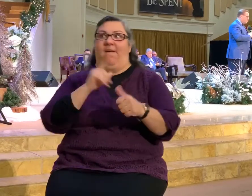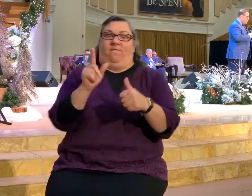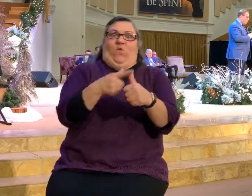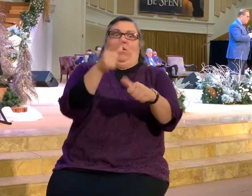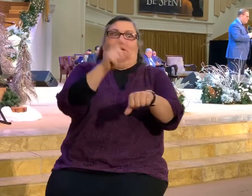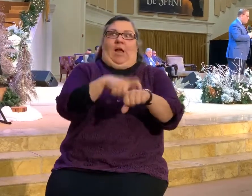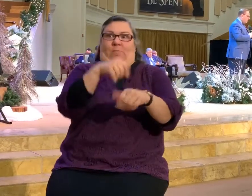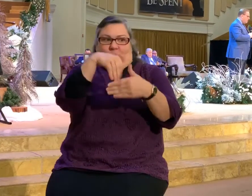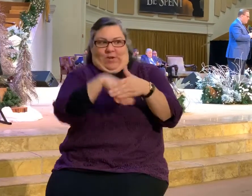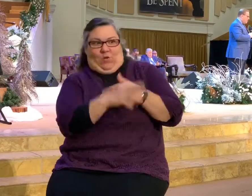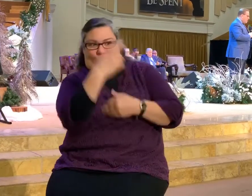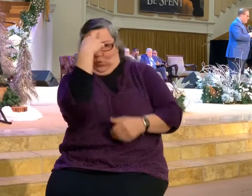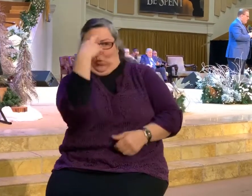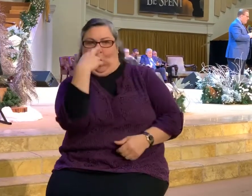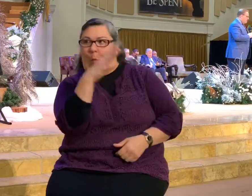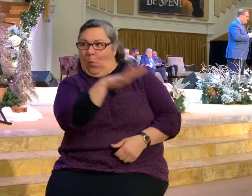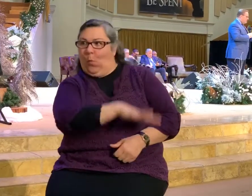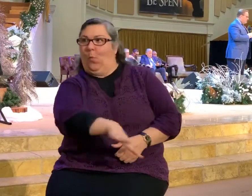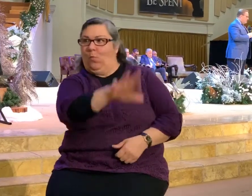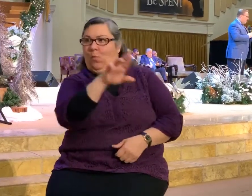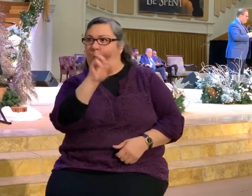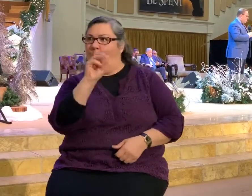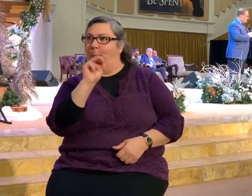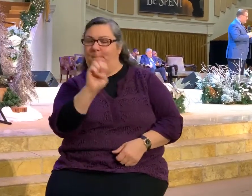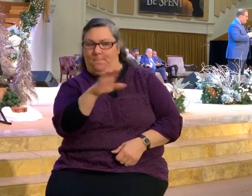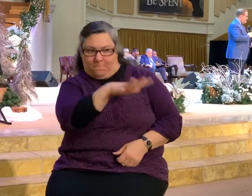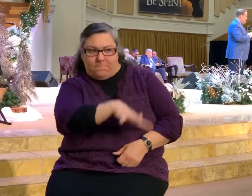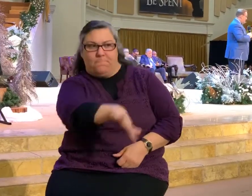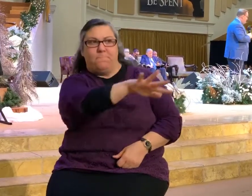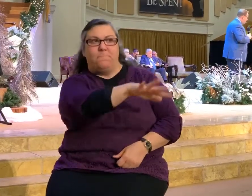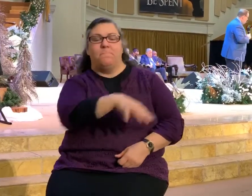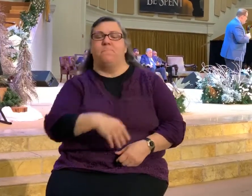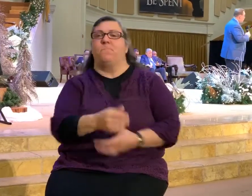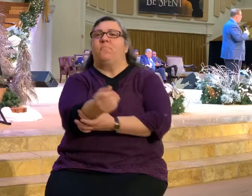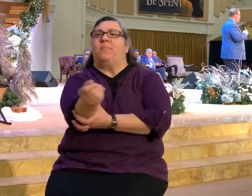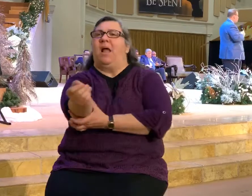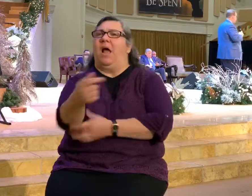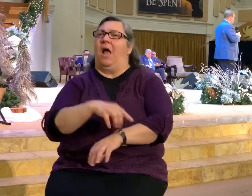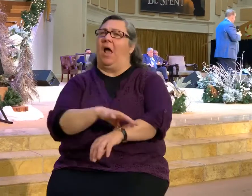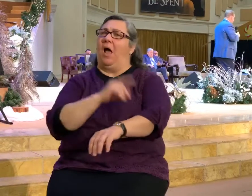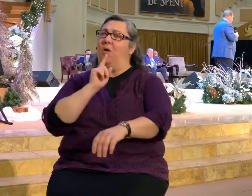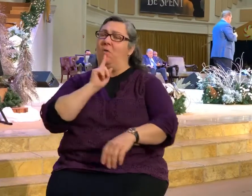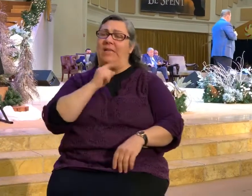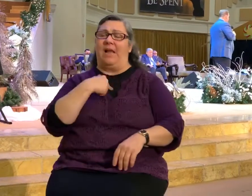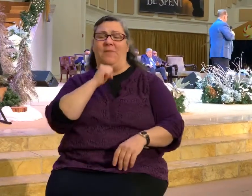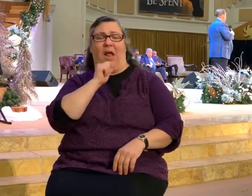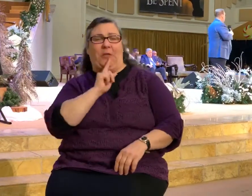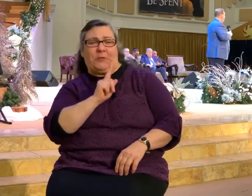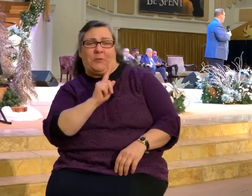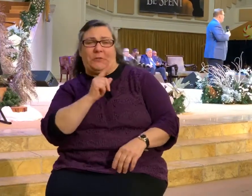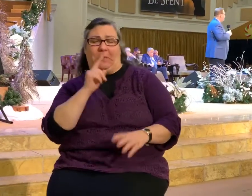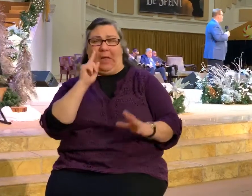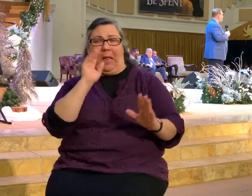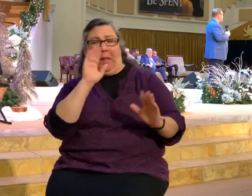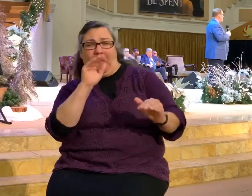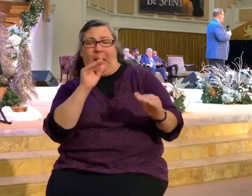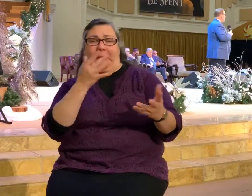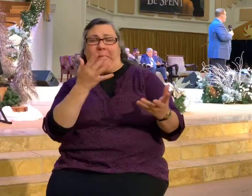to Rome. And I wasn't really sure what to expect.